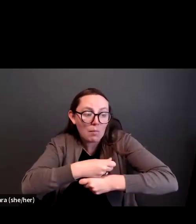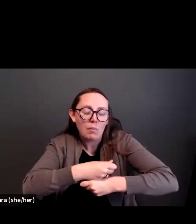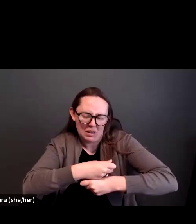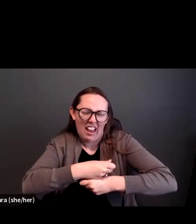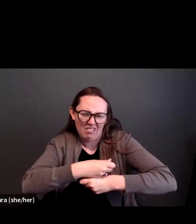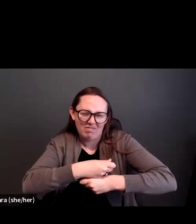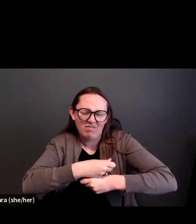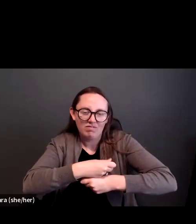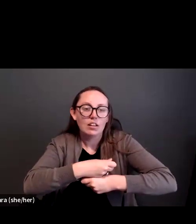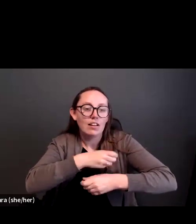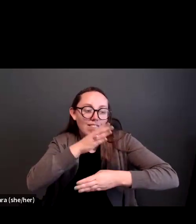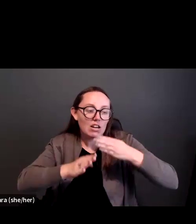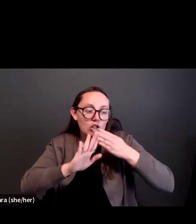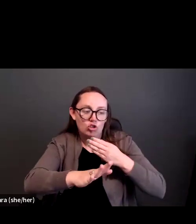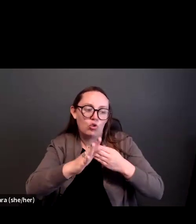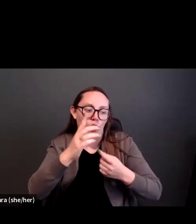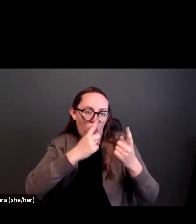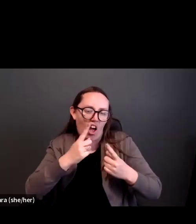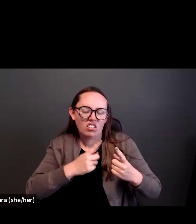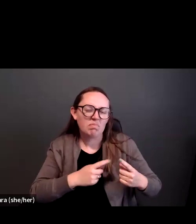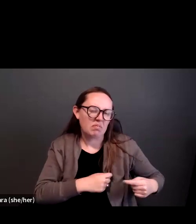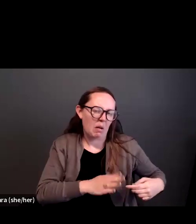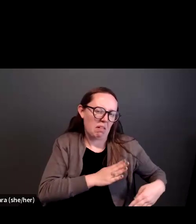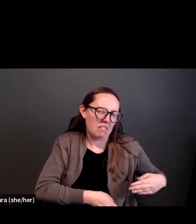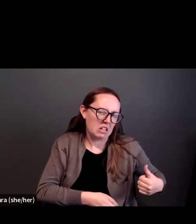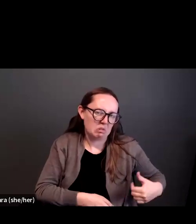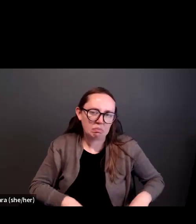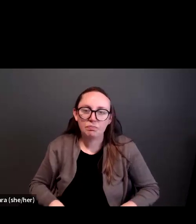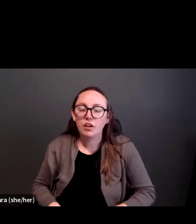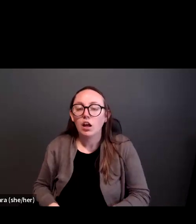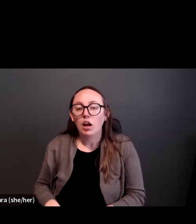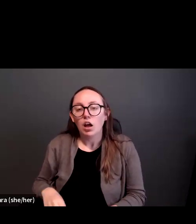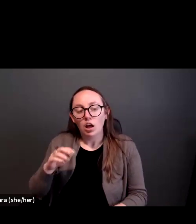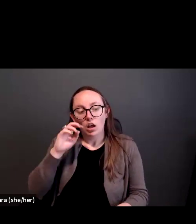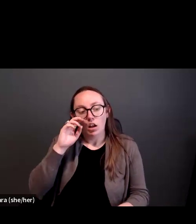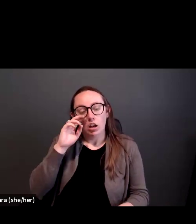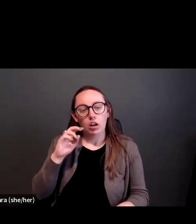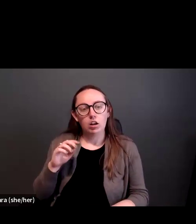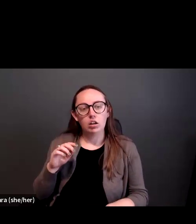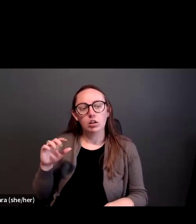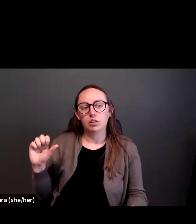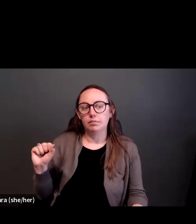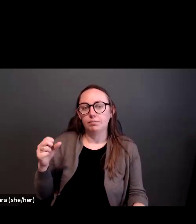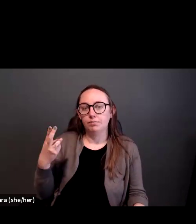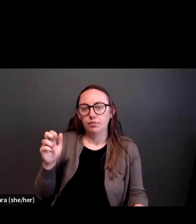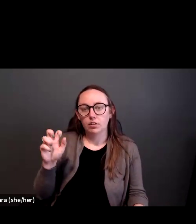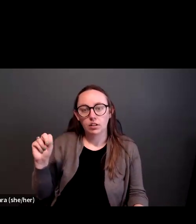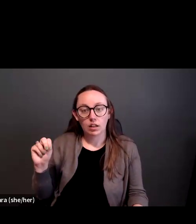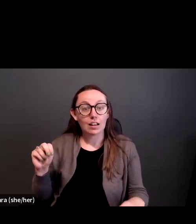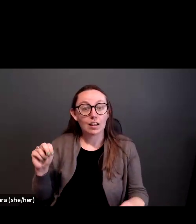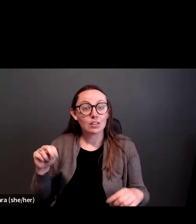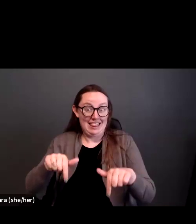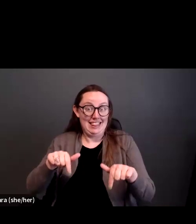Shannon? Yeah, right. I was gonna say, if this has existed at Mary Washington for a